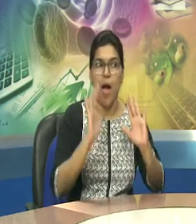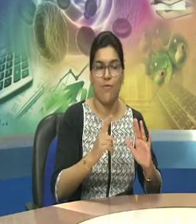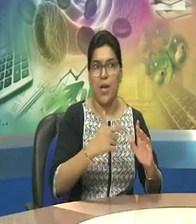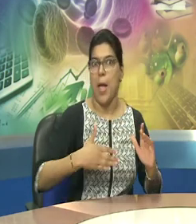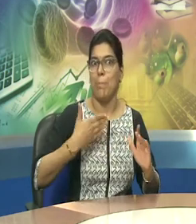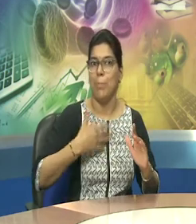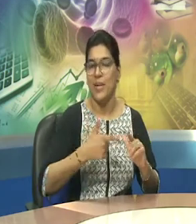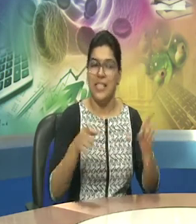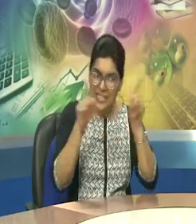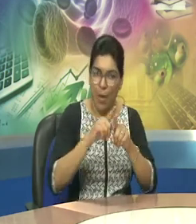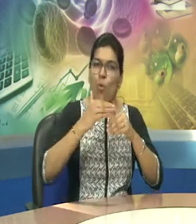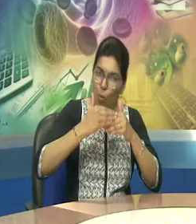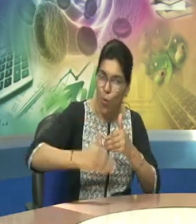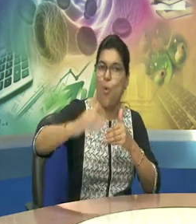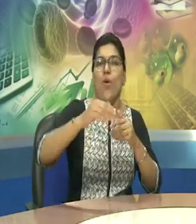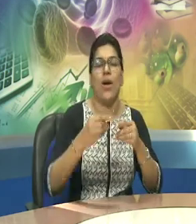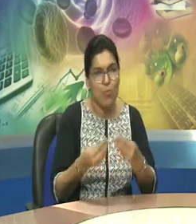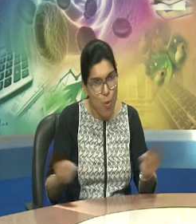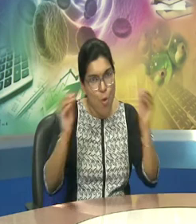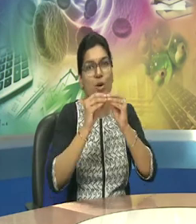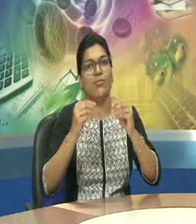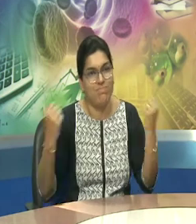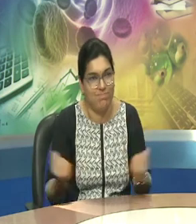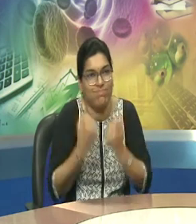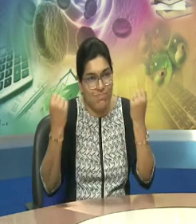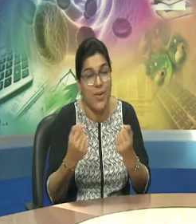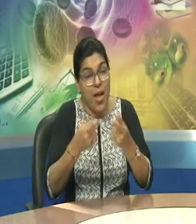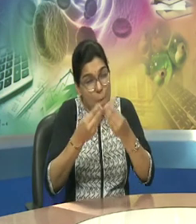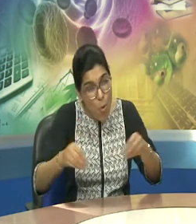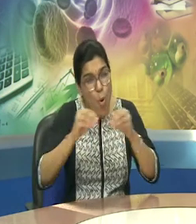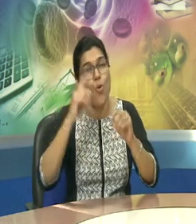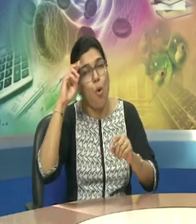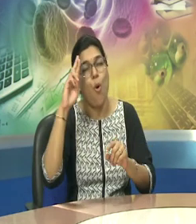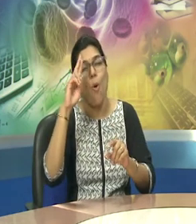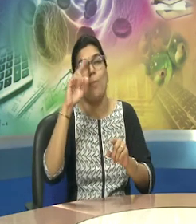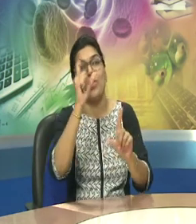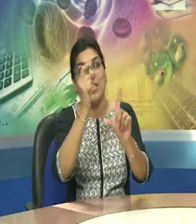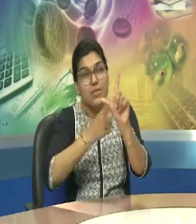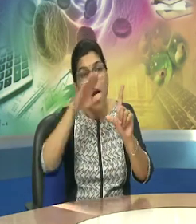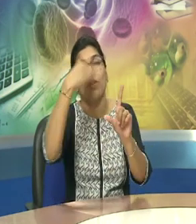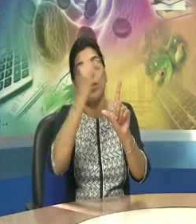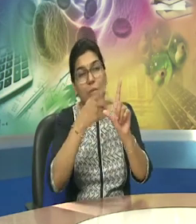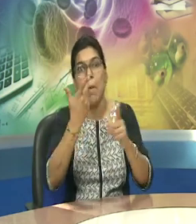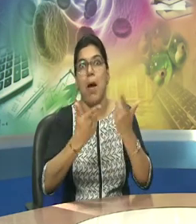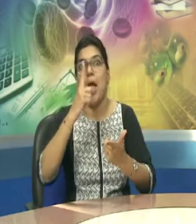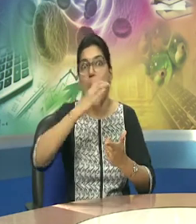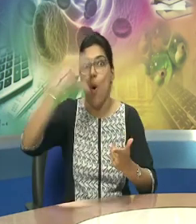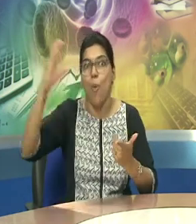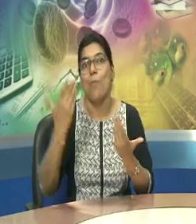development. The entrepreneur is not satisfied only